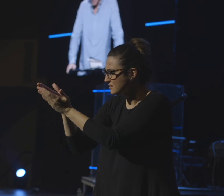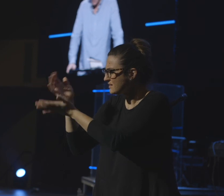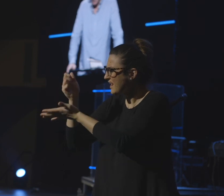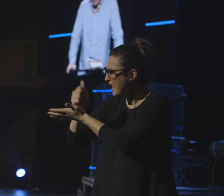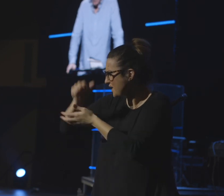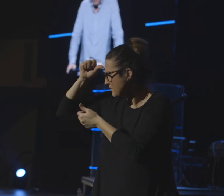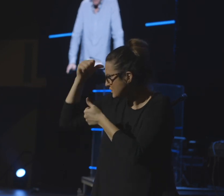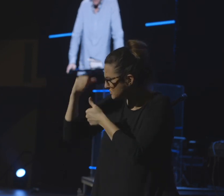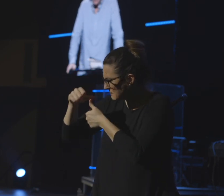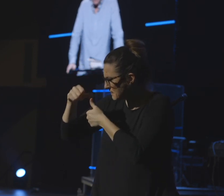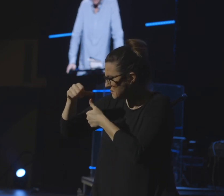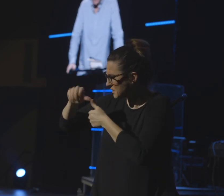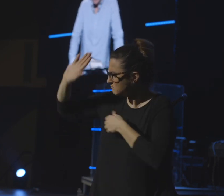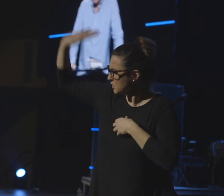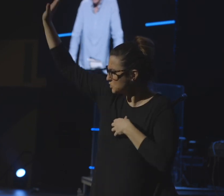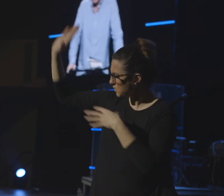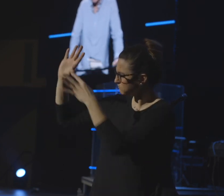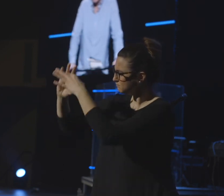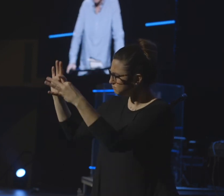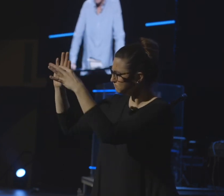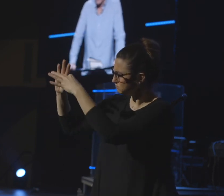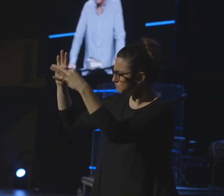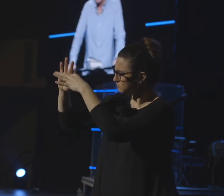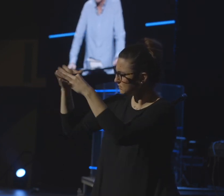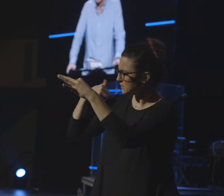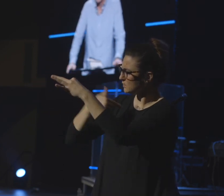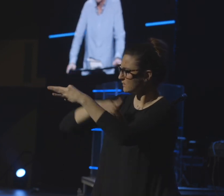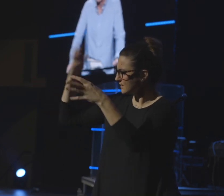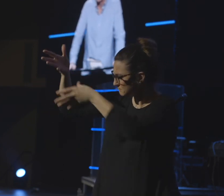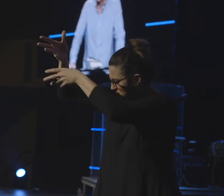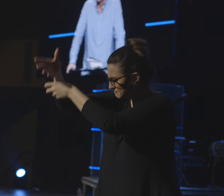so, would help us, each of us,